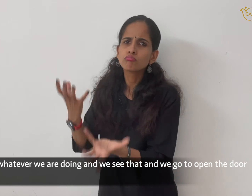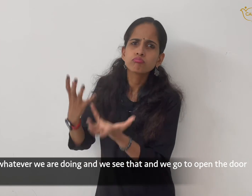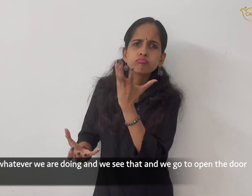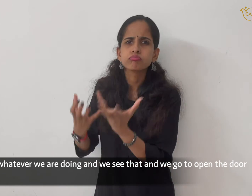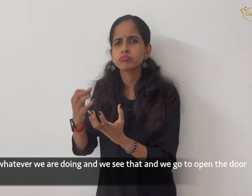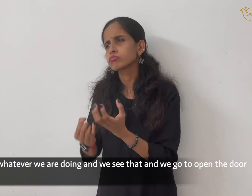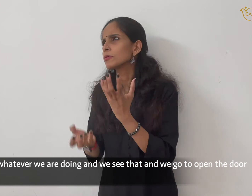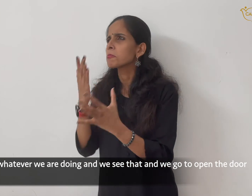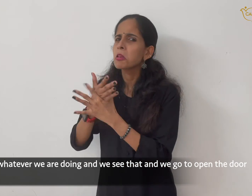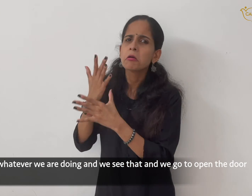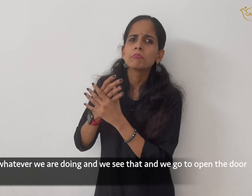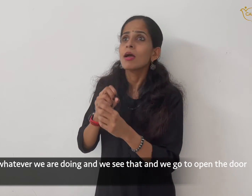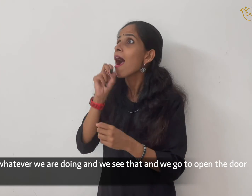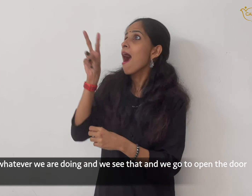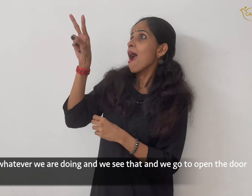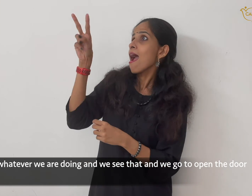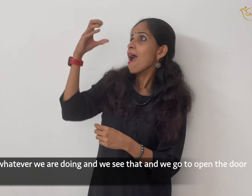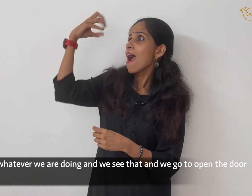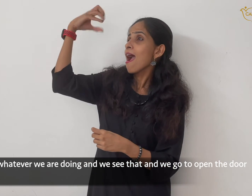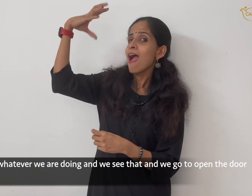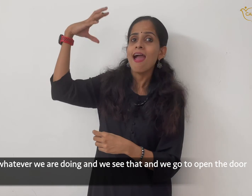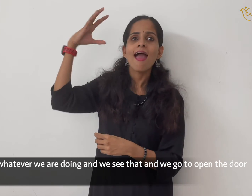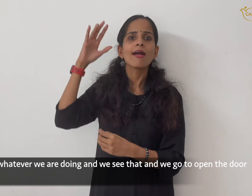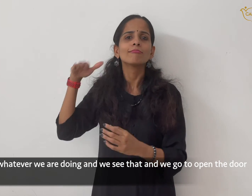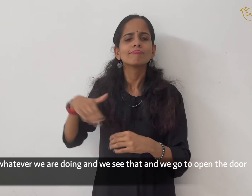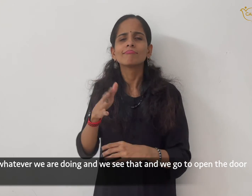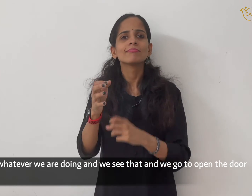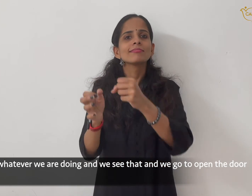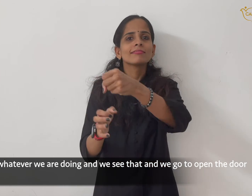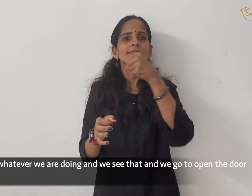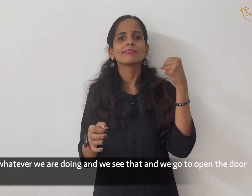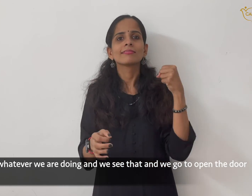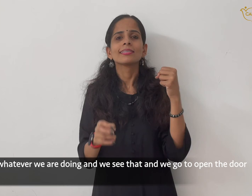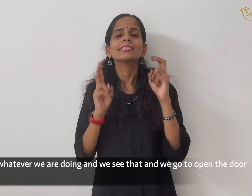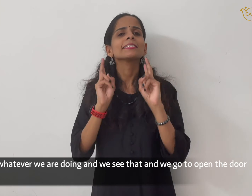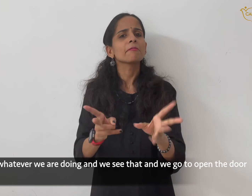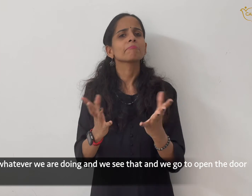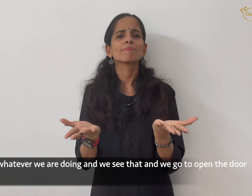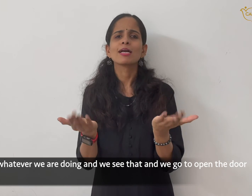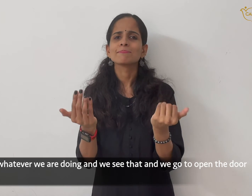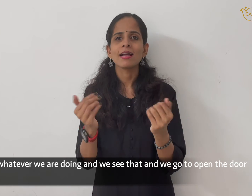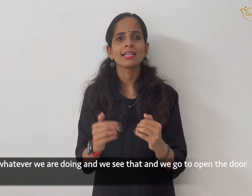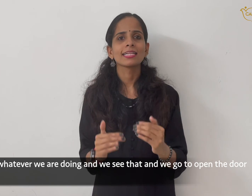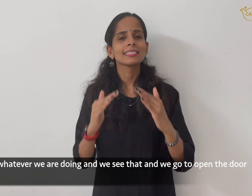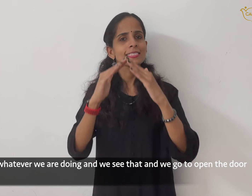cooking or whatever we are doing, and we see that and we go to open the door.